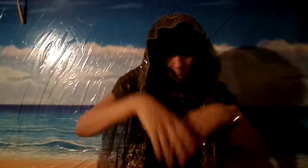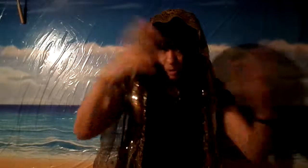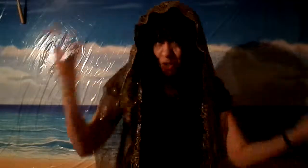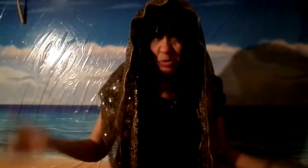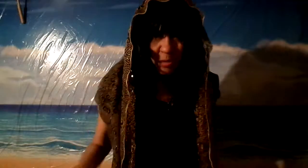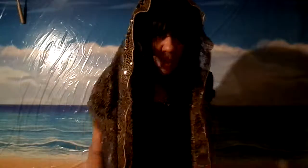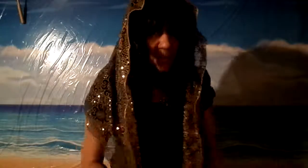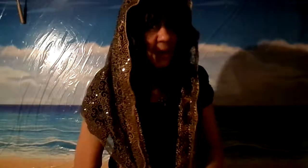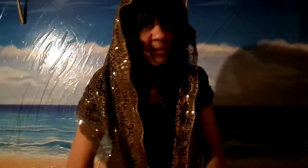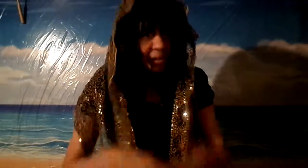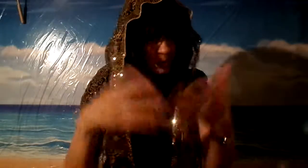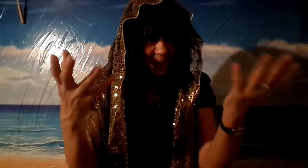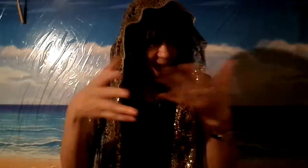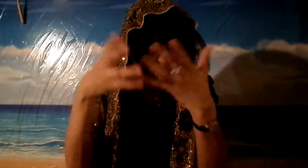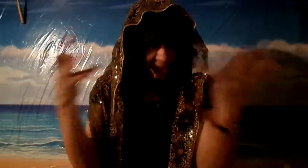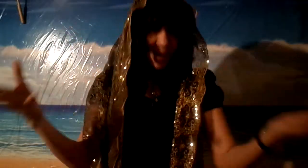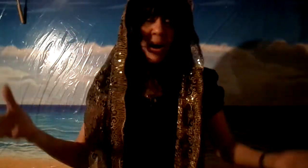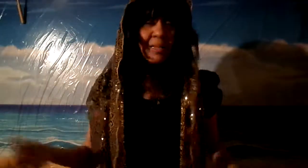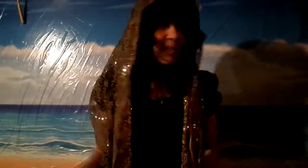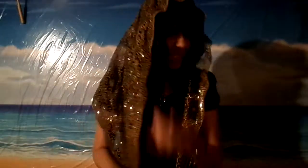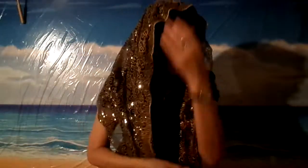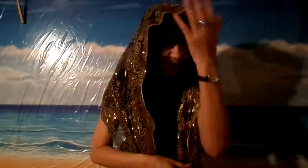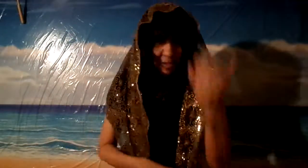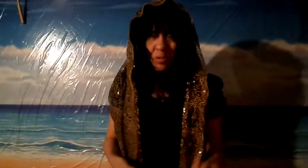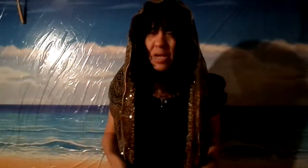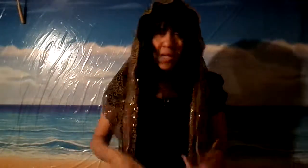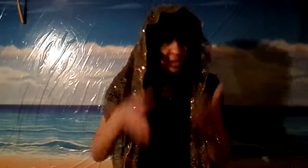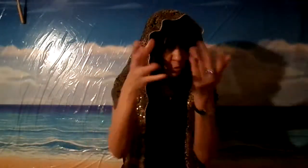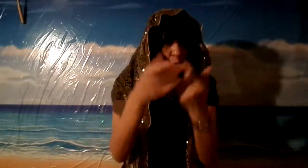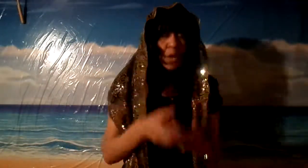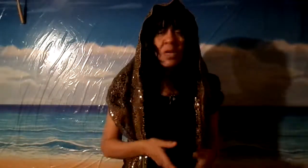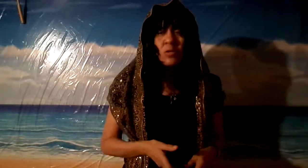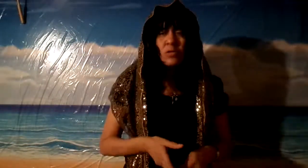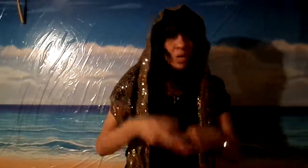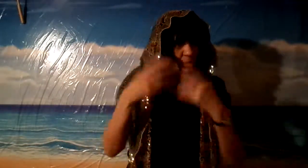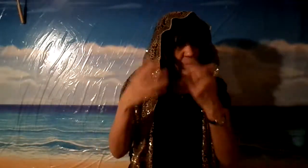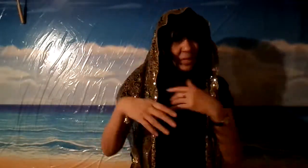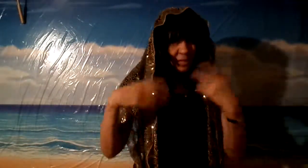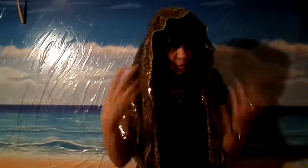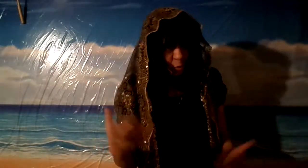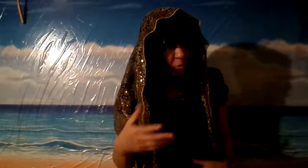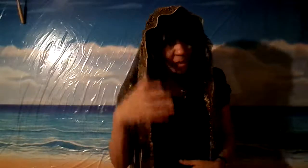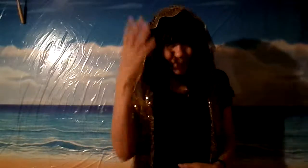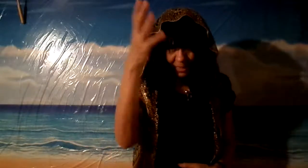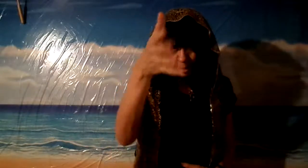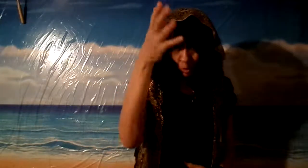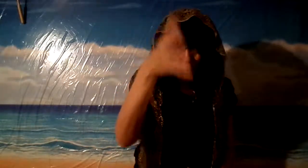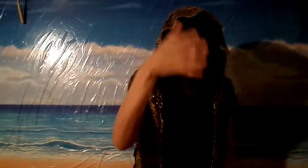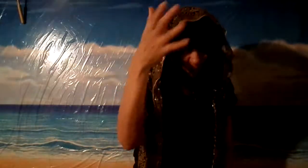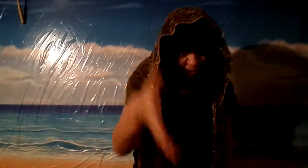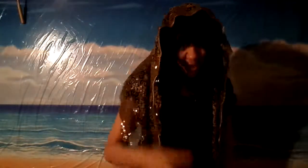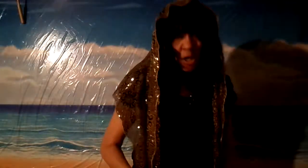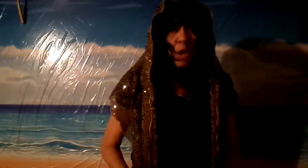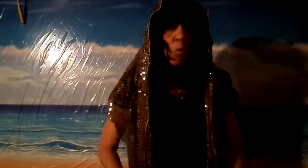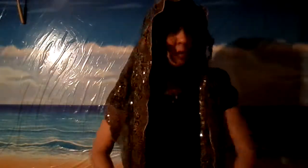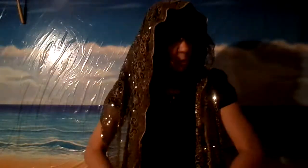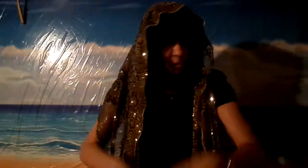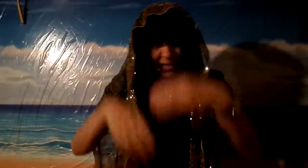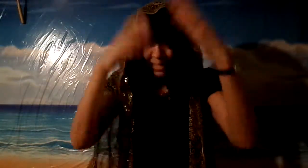emotion too down there, and then you say it's God. That's not God. Sometimes it's you sometimes speaking in tongue in your own flesh. When sometimes